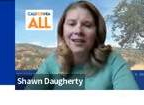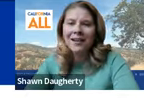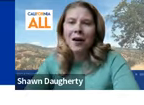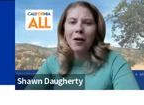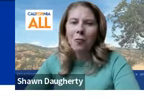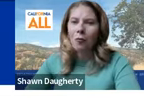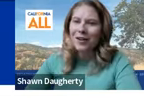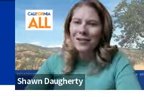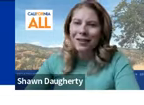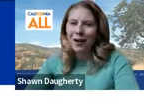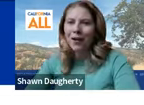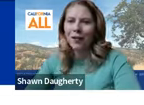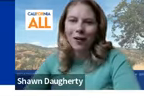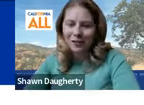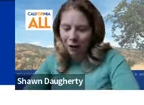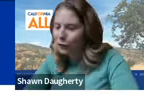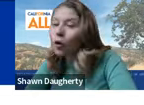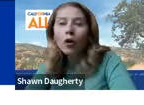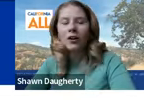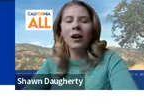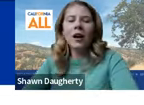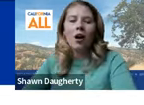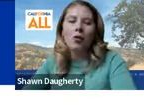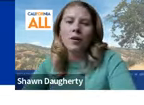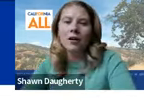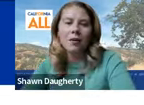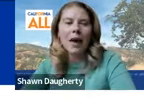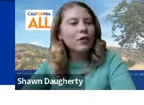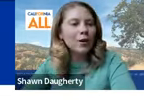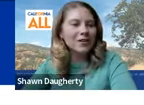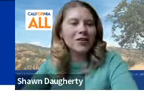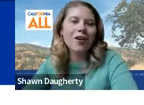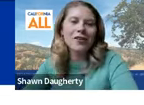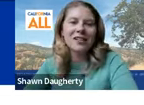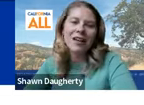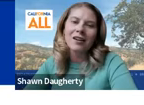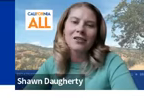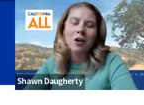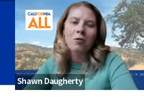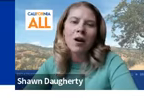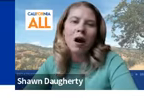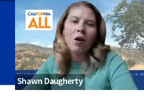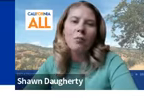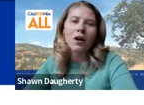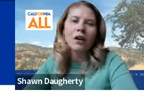every county. One is, I think, our floor. Everyone is our ceiling.